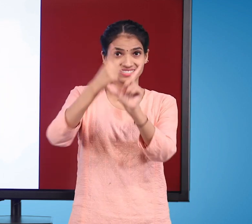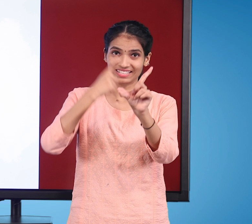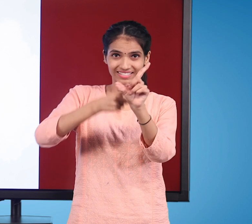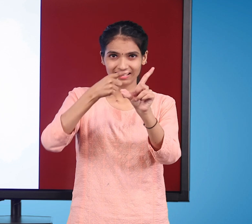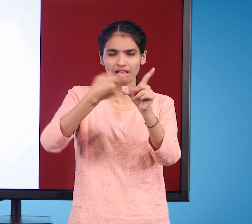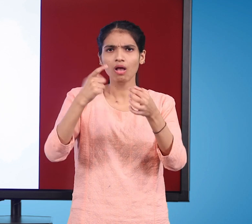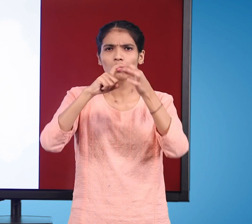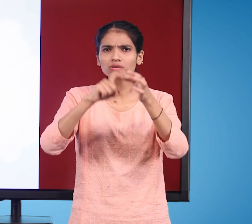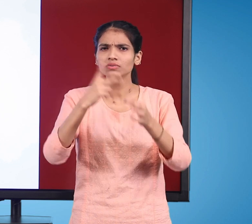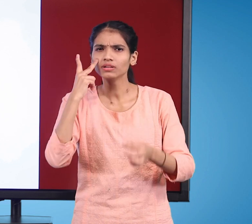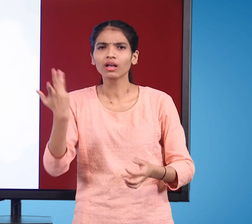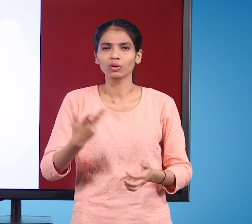In which year was